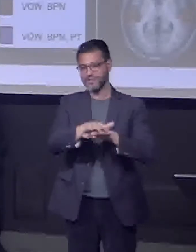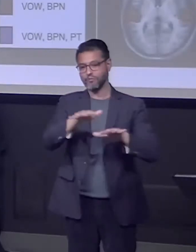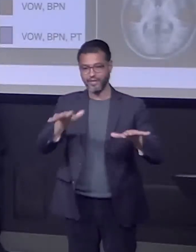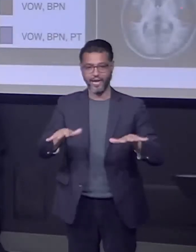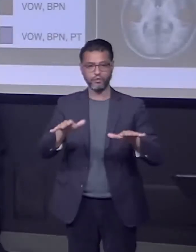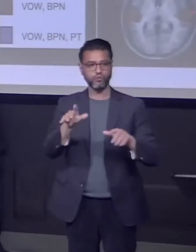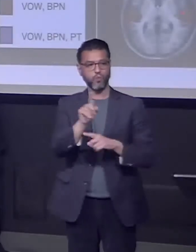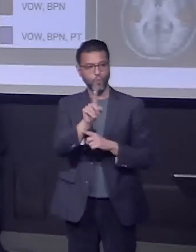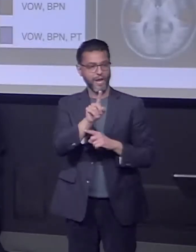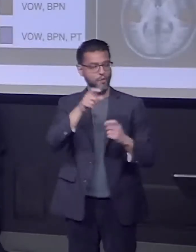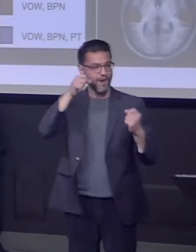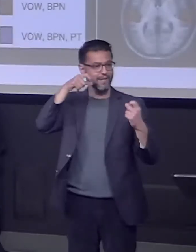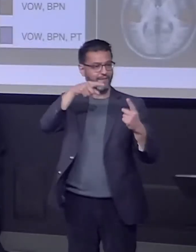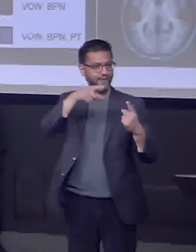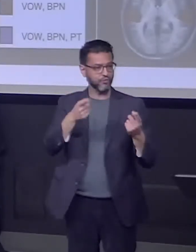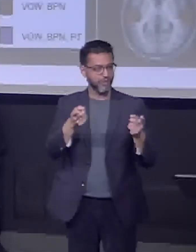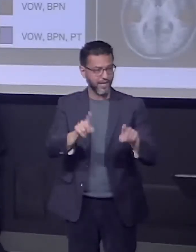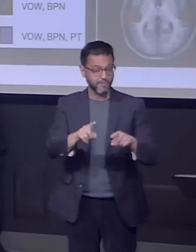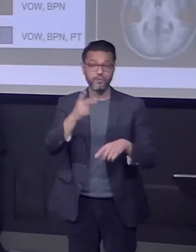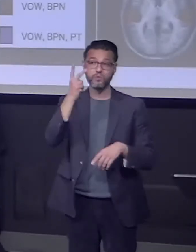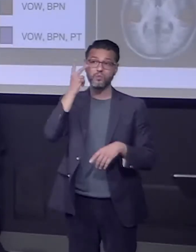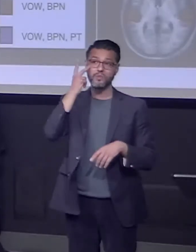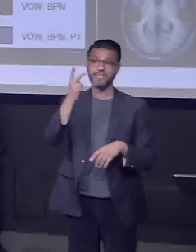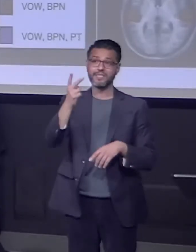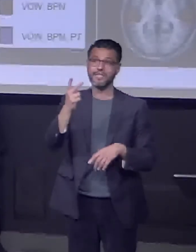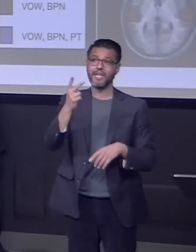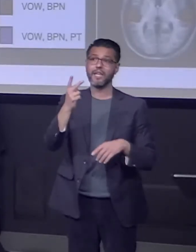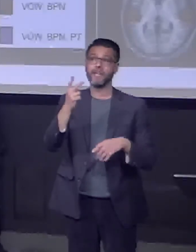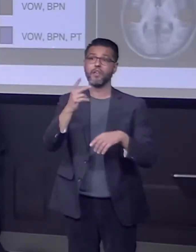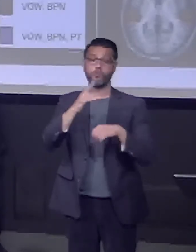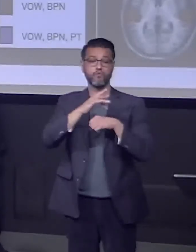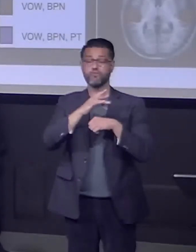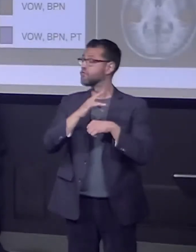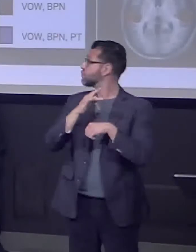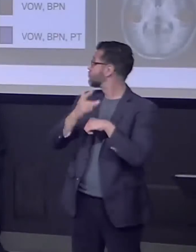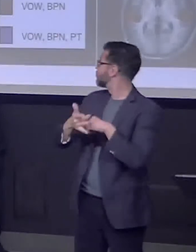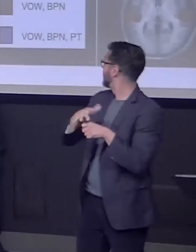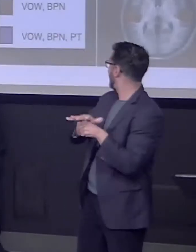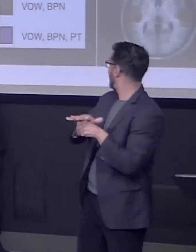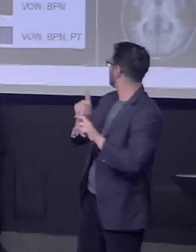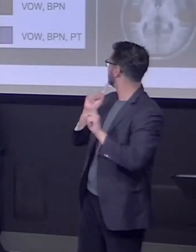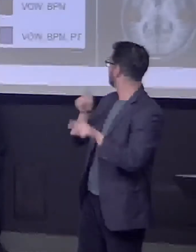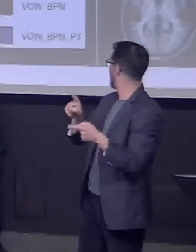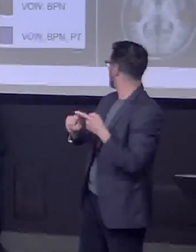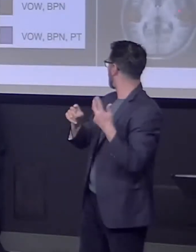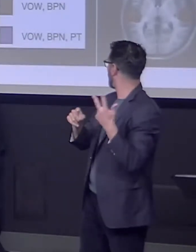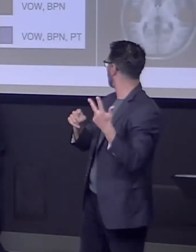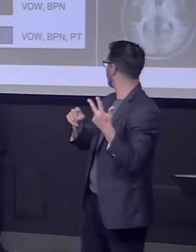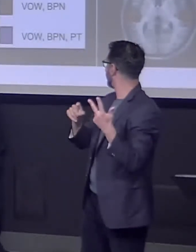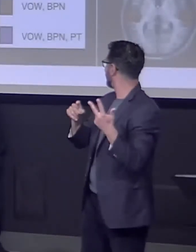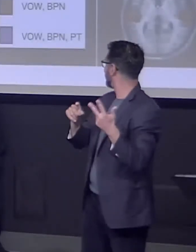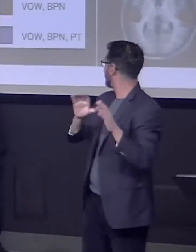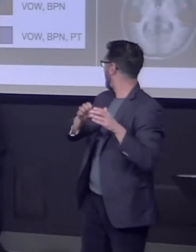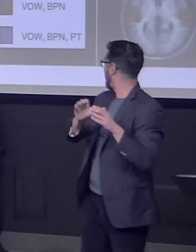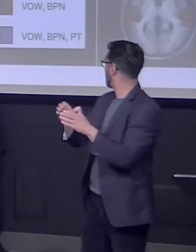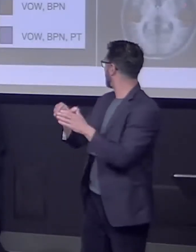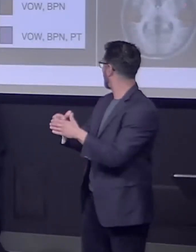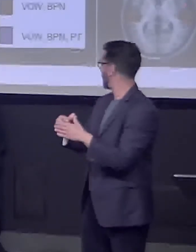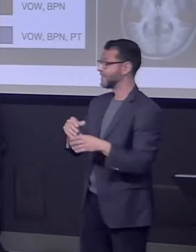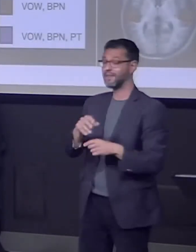whereas the early areas essentially respond to all three categories of sounds. Vowels are